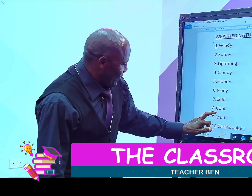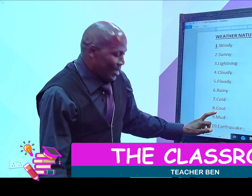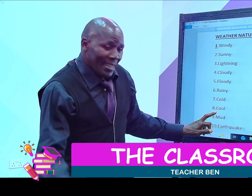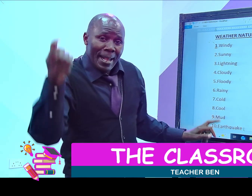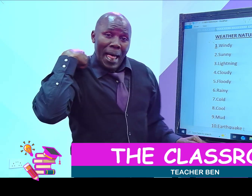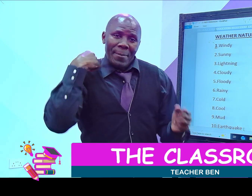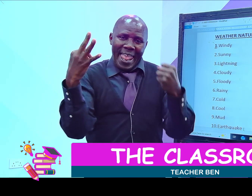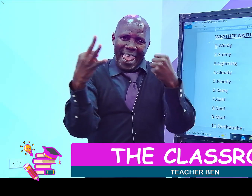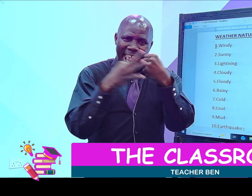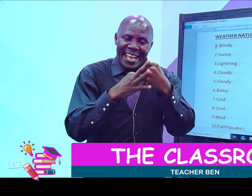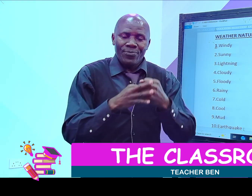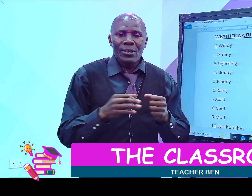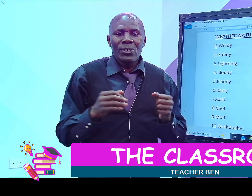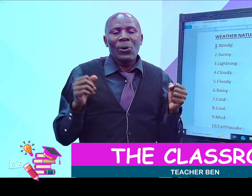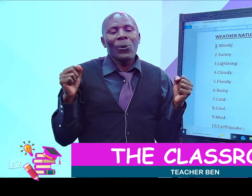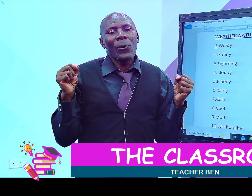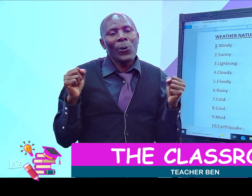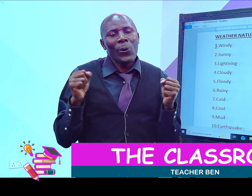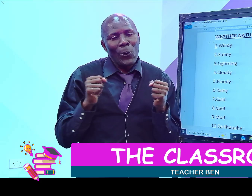Number 8, we have cool.